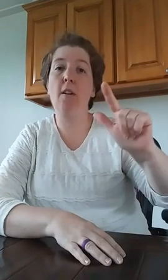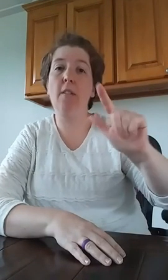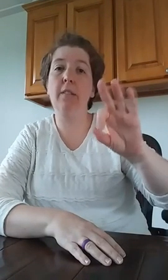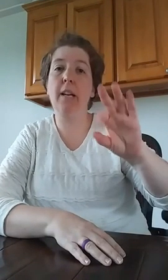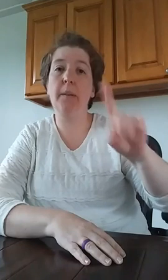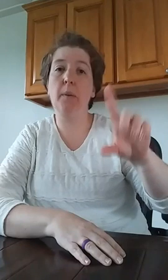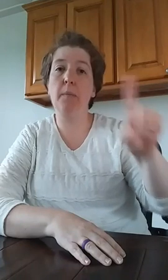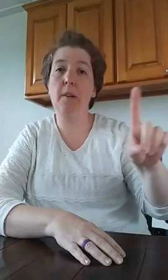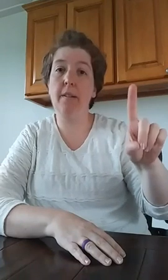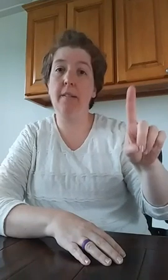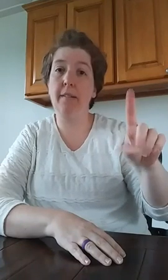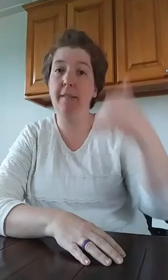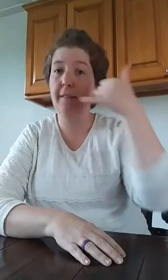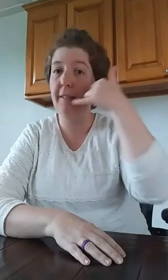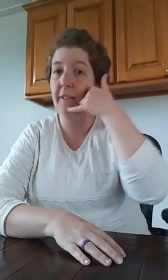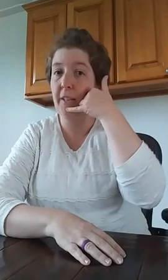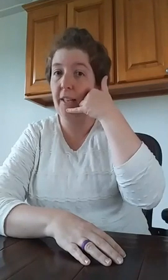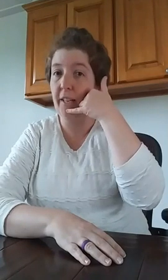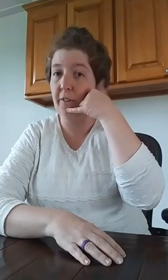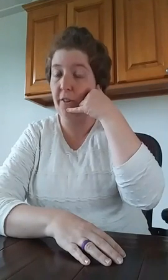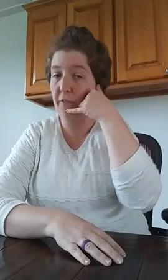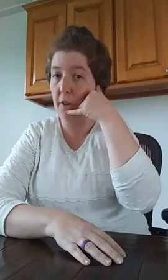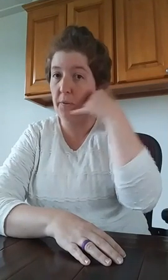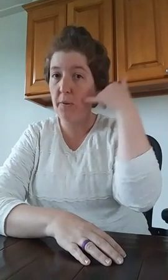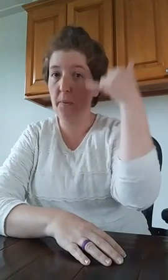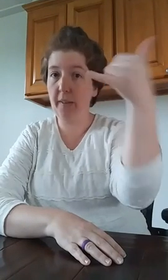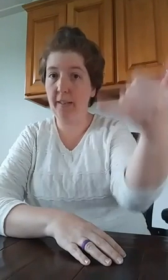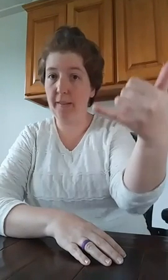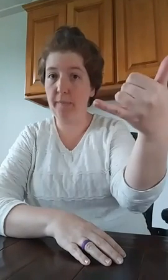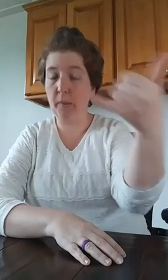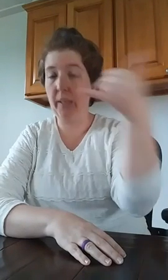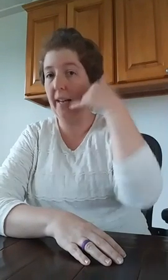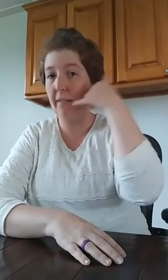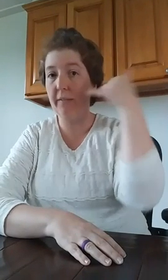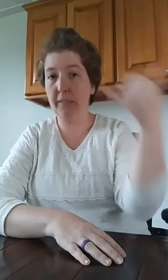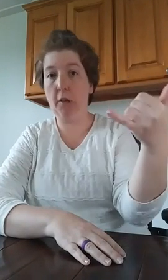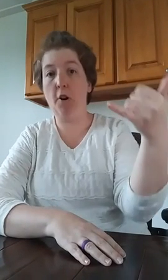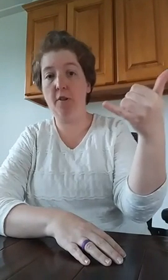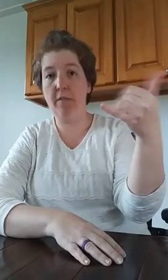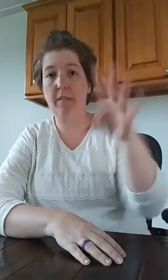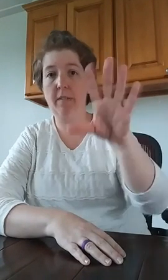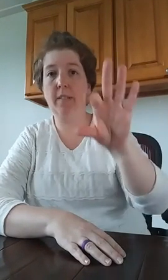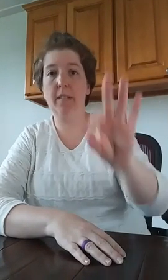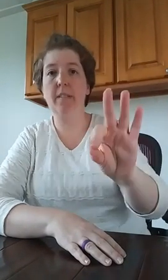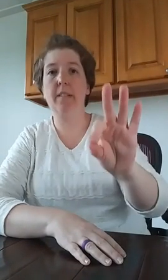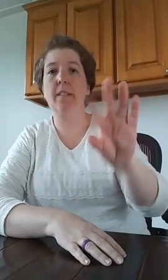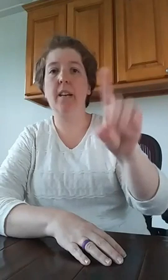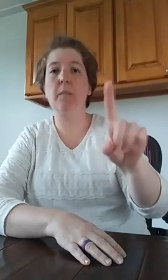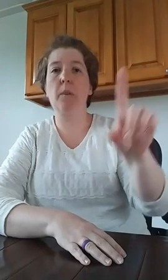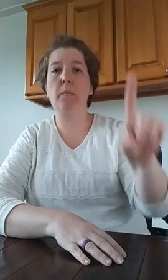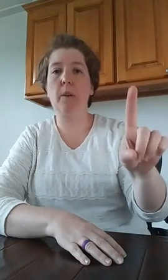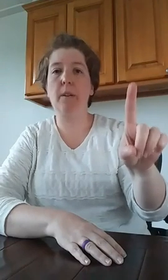9-1-1 here's our phone we're gonna bring it out call 9-1-1